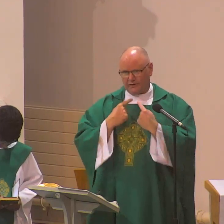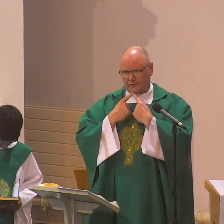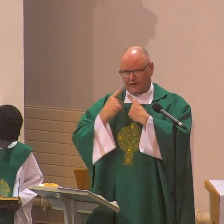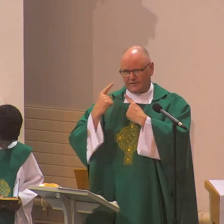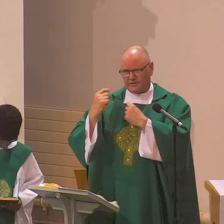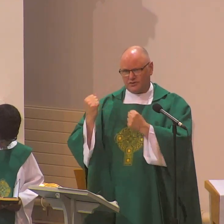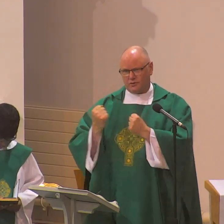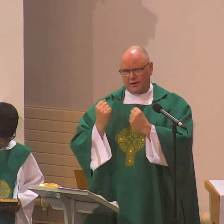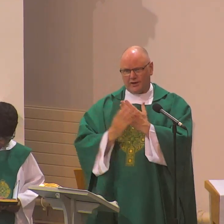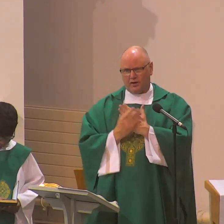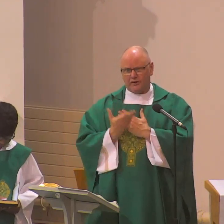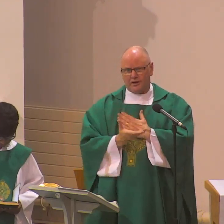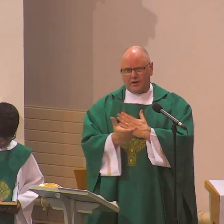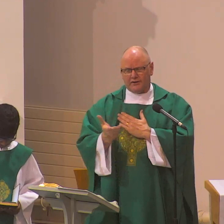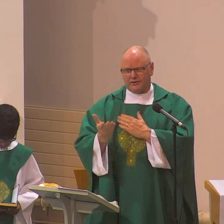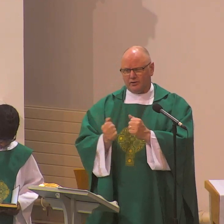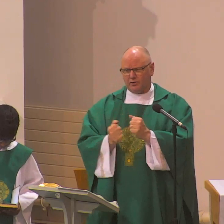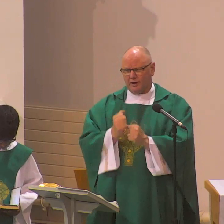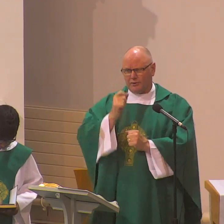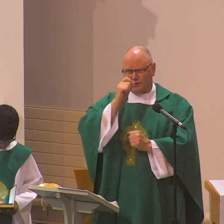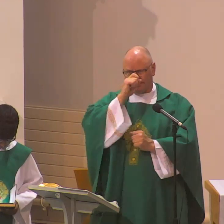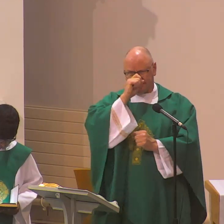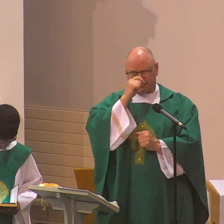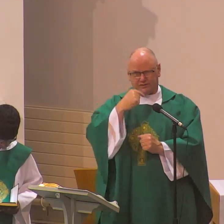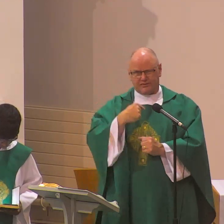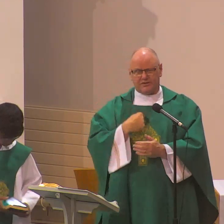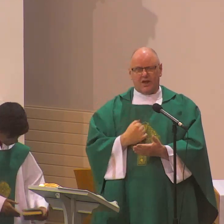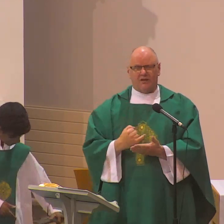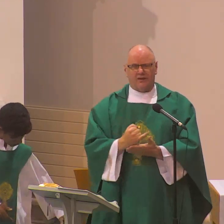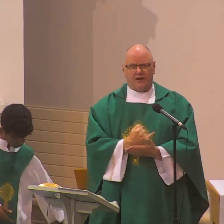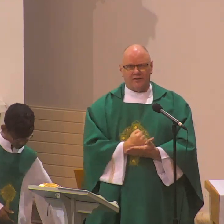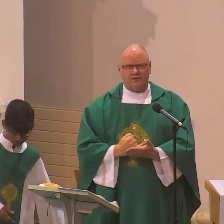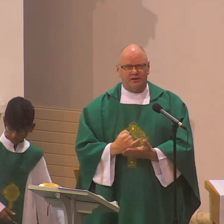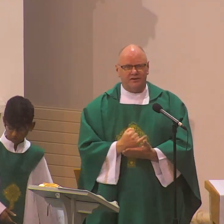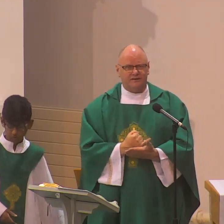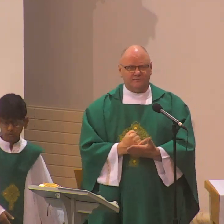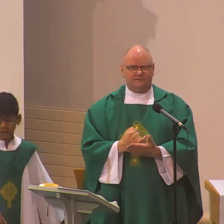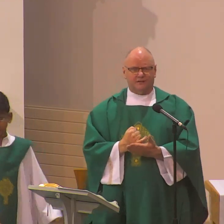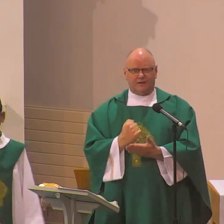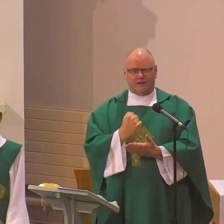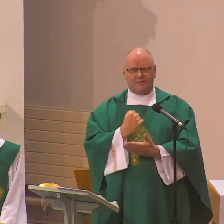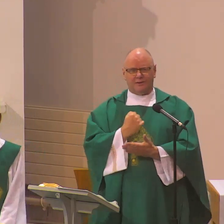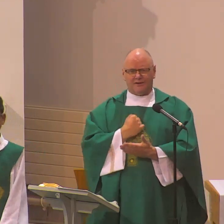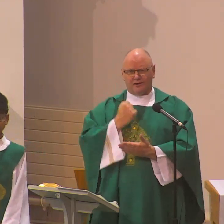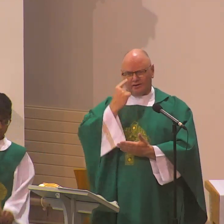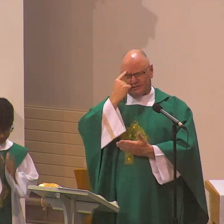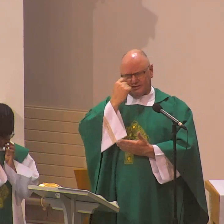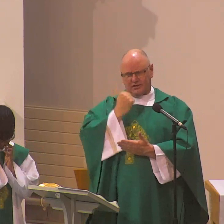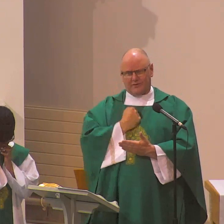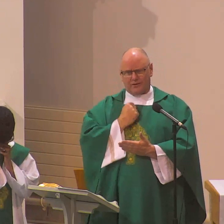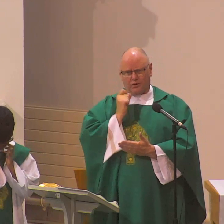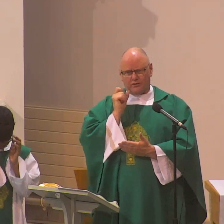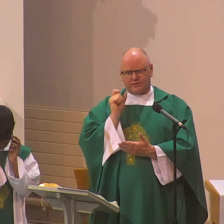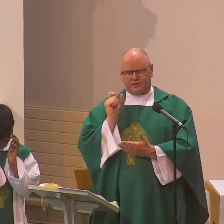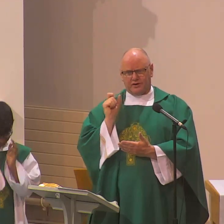I confess to Almighty God and to you, my brothers and sisters, that I have greatly sinned in my thoughts and in